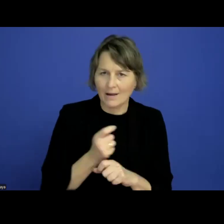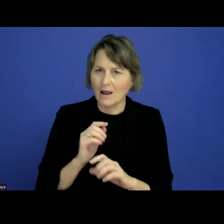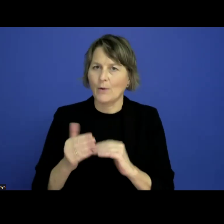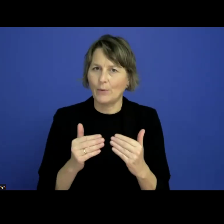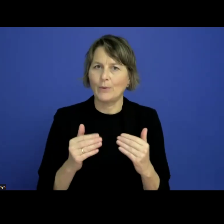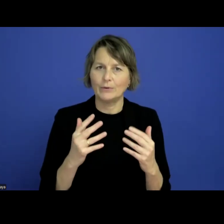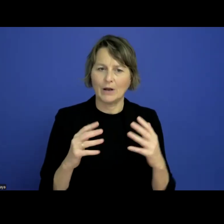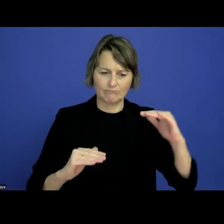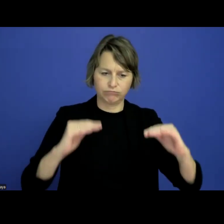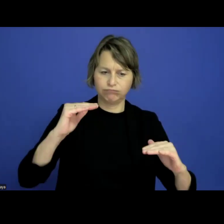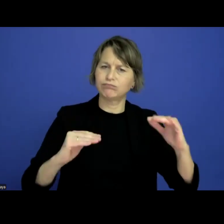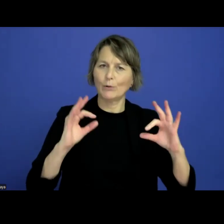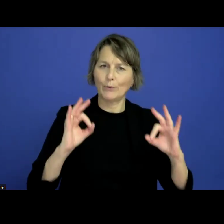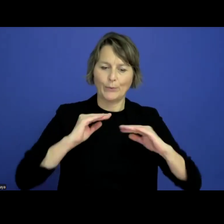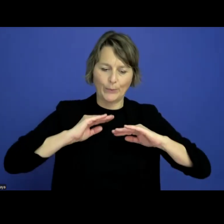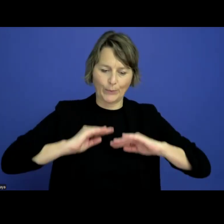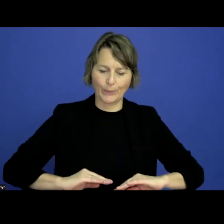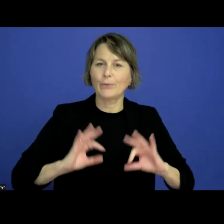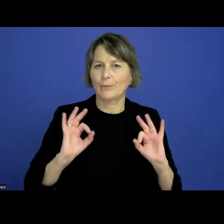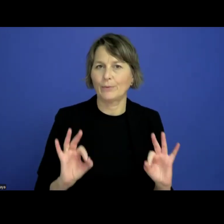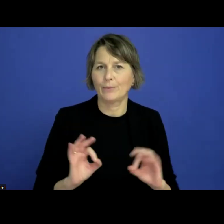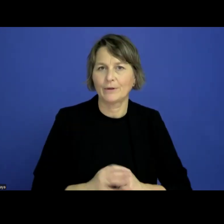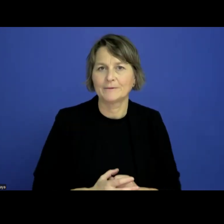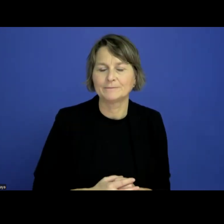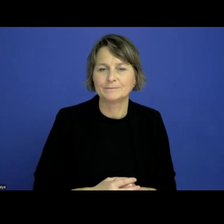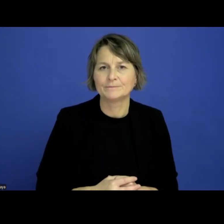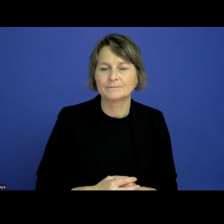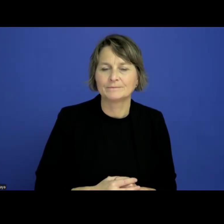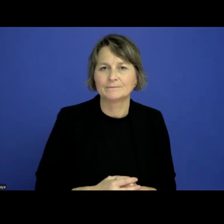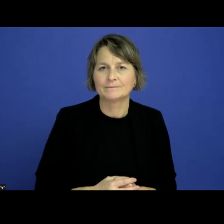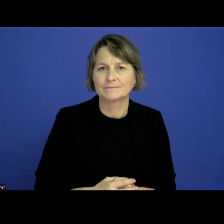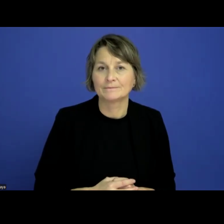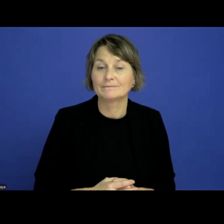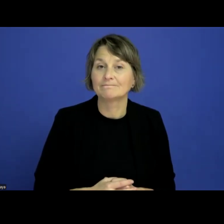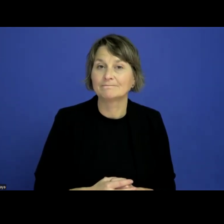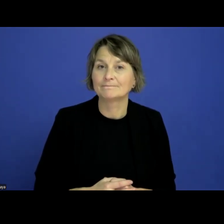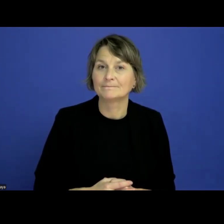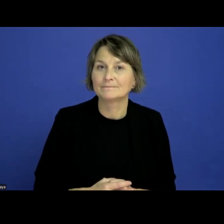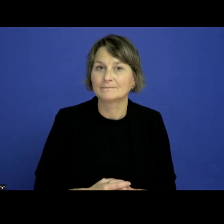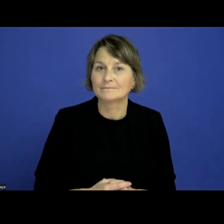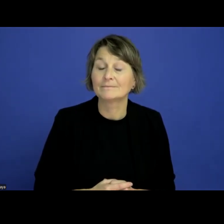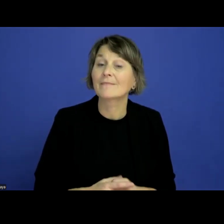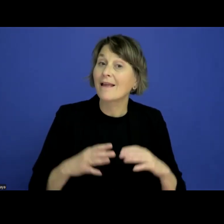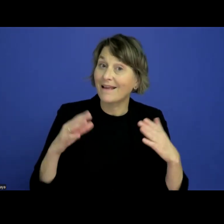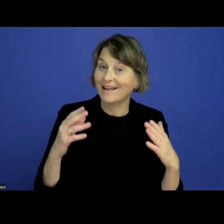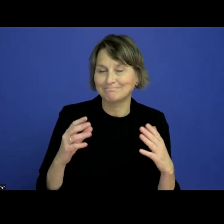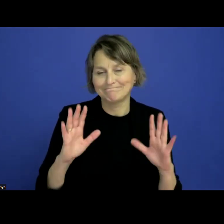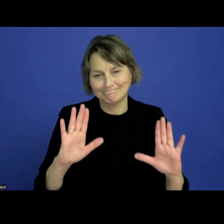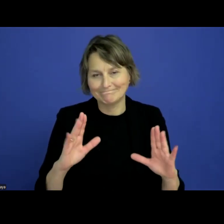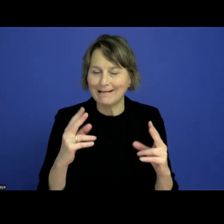schedule. And we also have, super important, we also have in place dedicated support